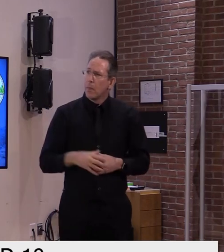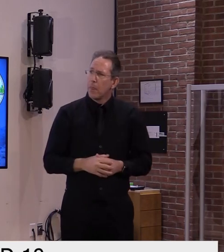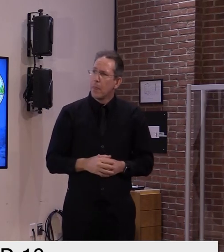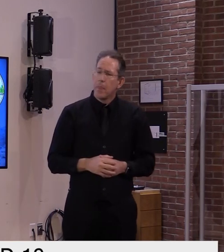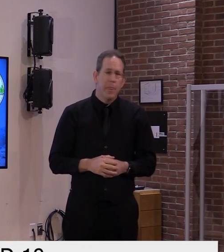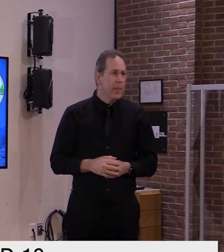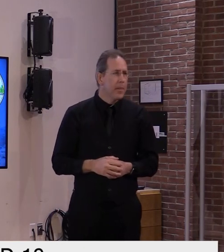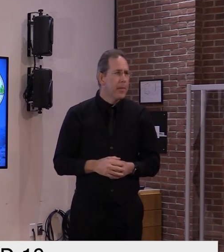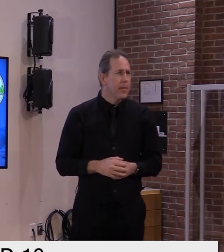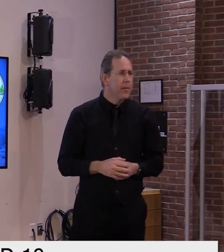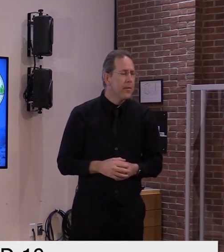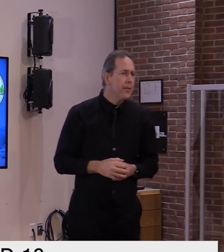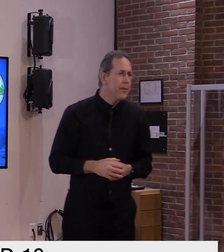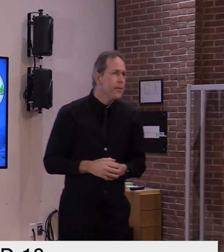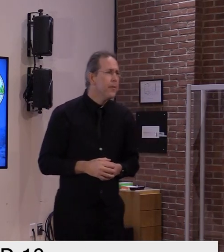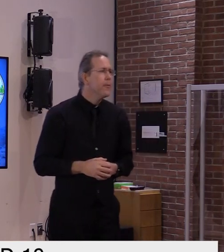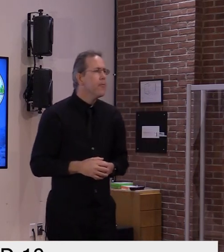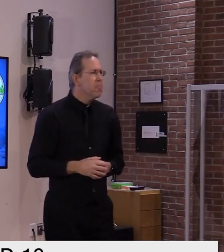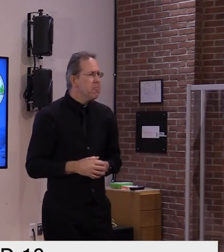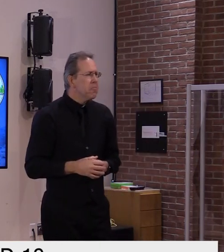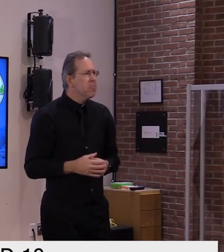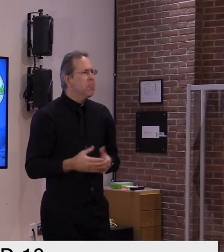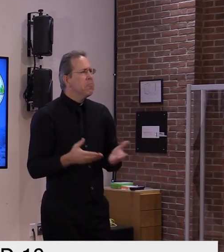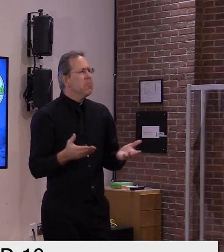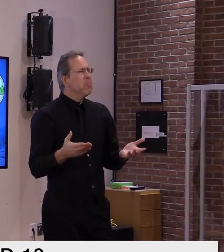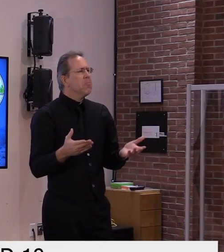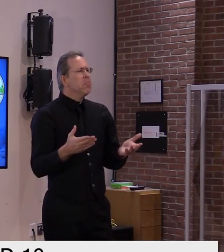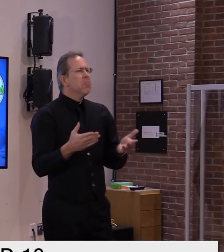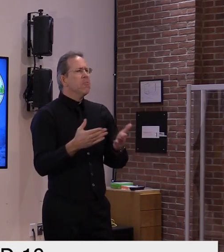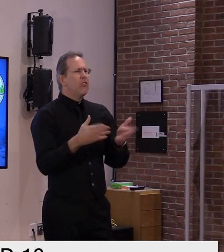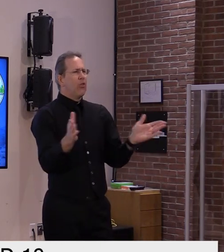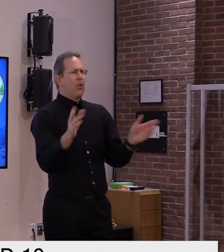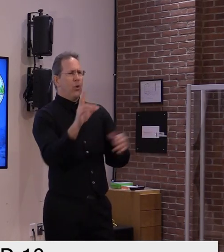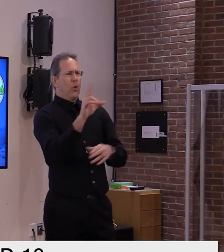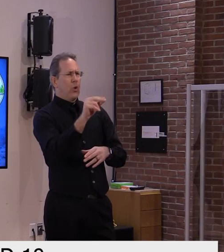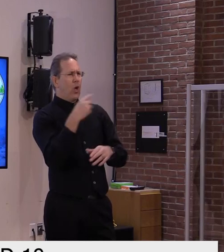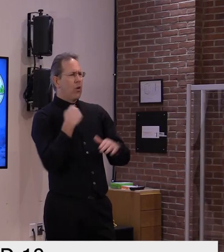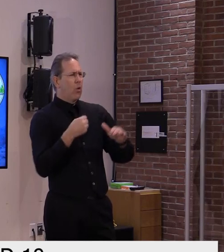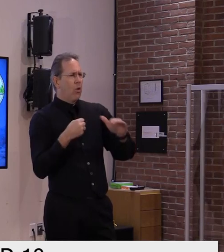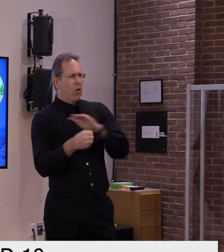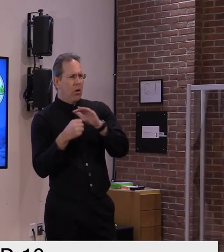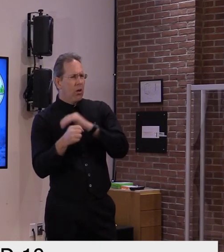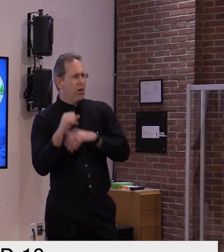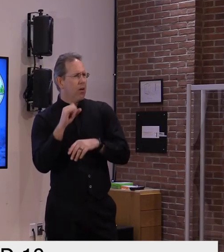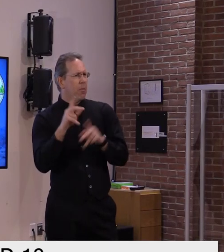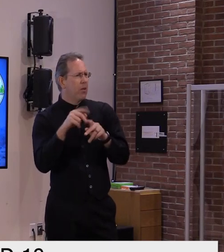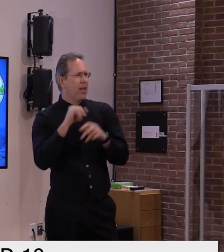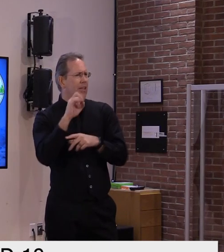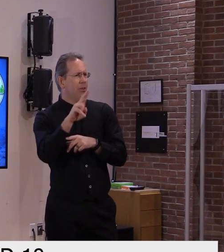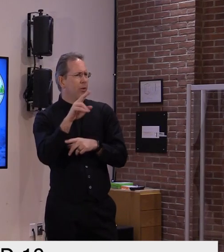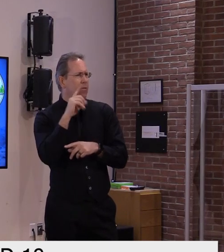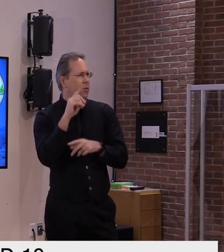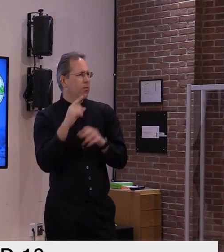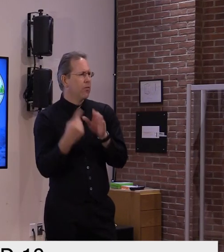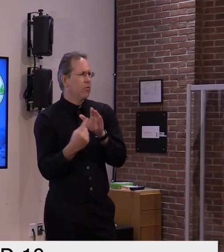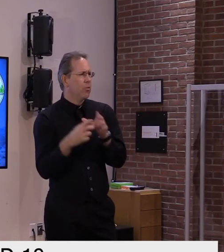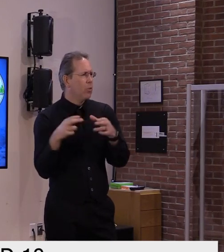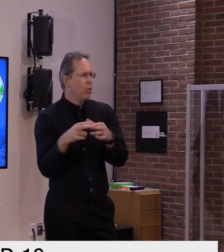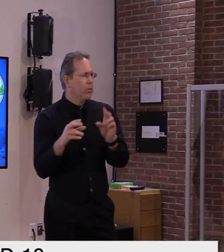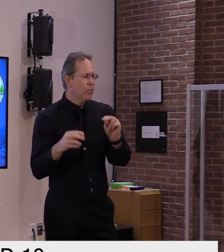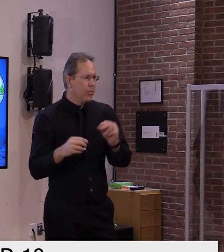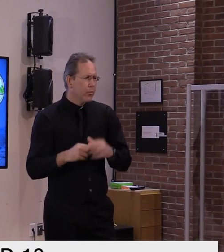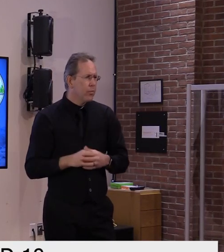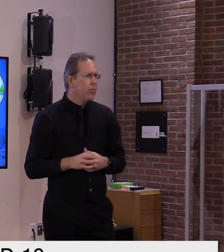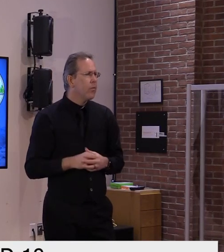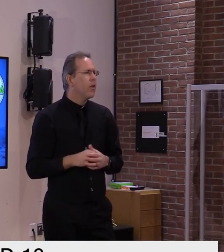I would say in general, the answer is no. There may be one or two specific cases. I don't have an awareness on the 10 patients I